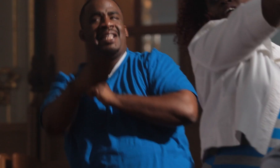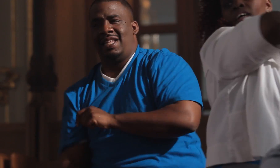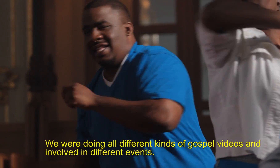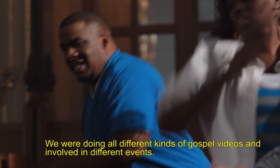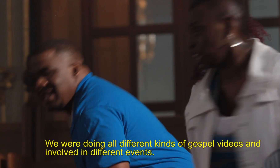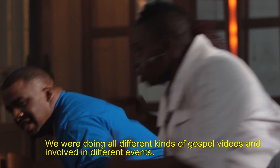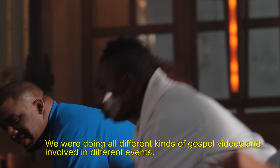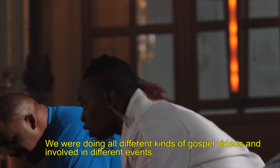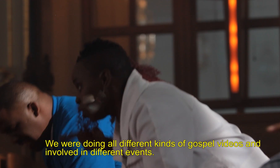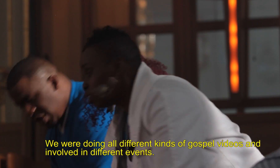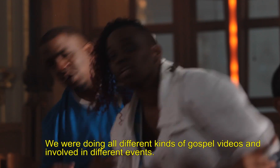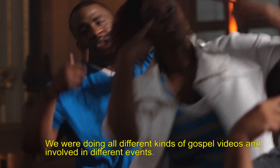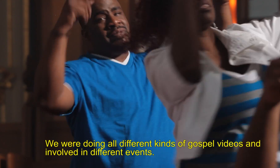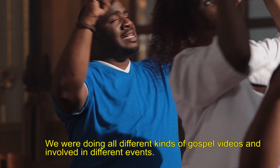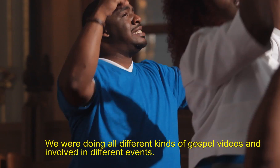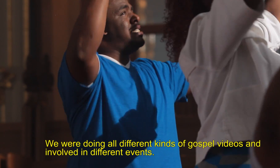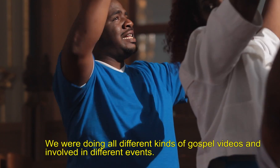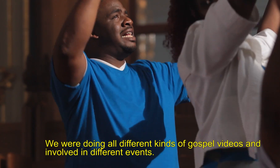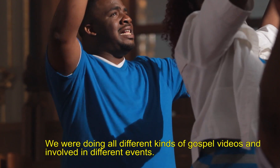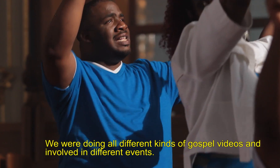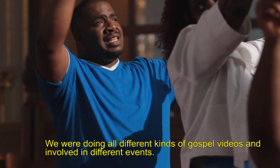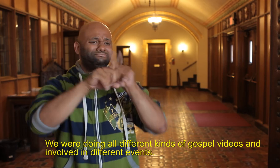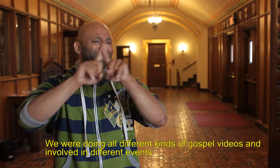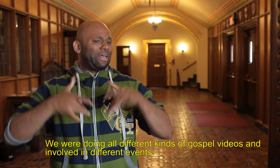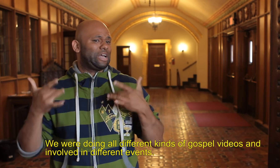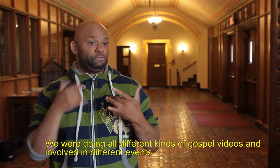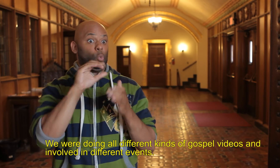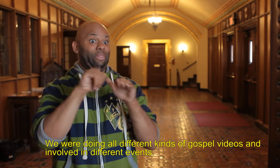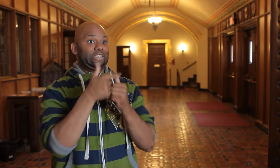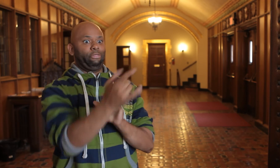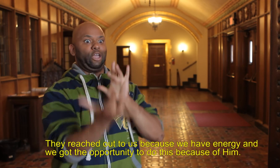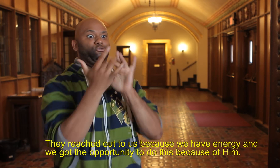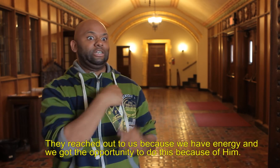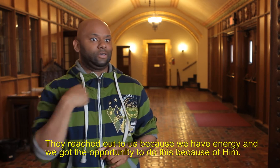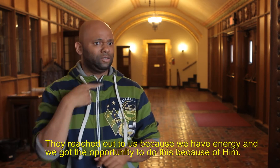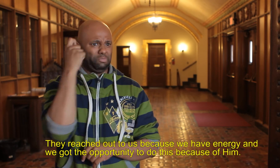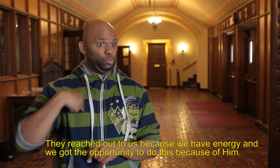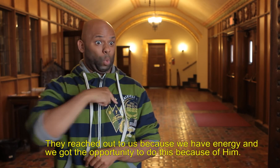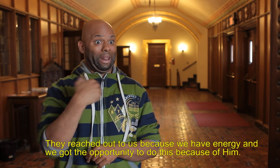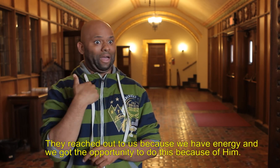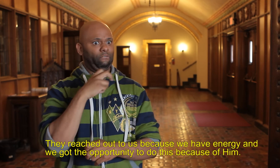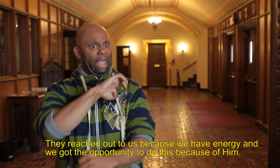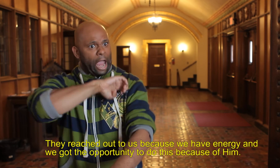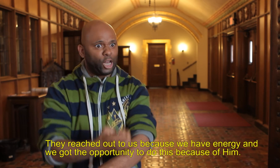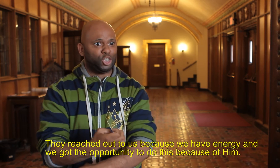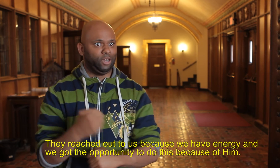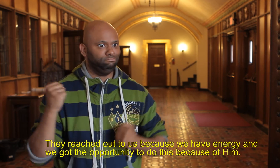We were doing all different kinds of gospel videos and involved in different events. They reached out to us because we have energy, and we